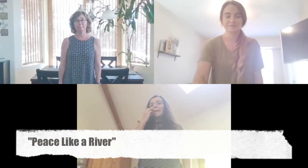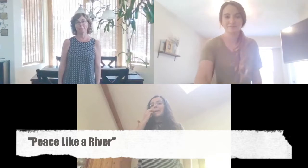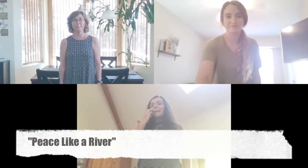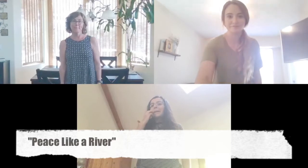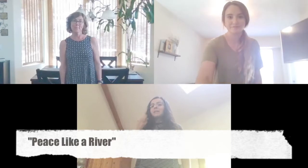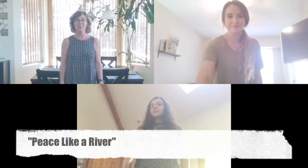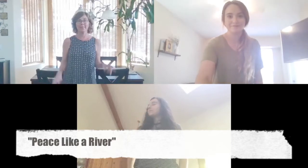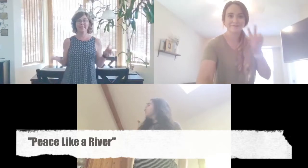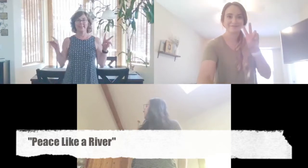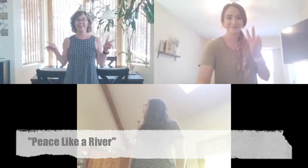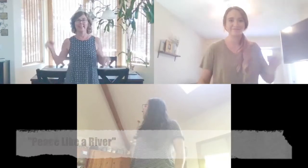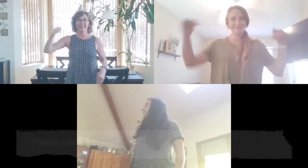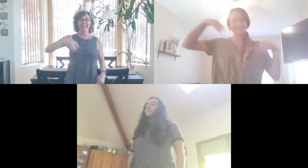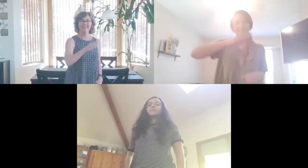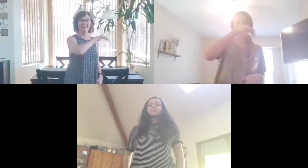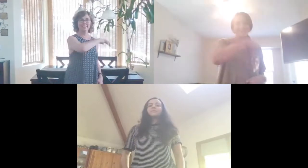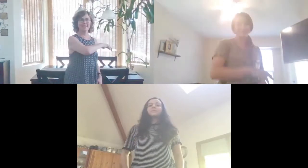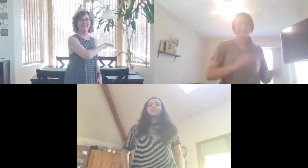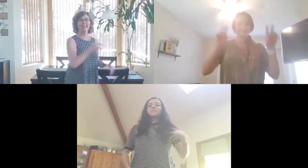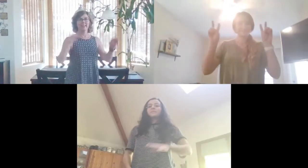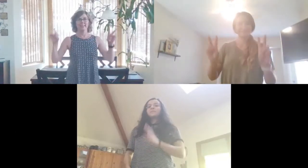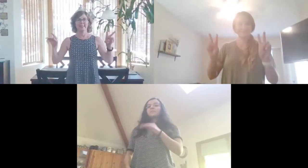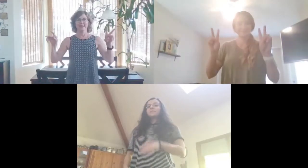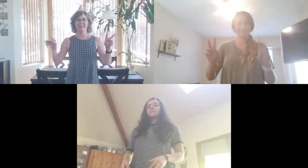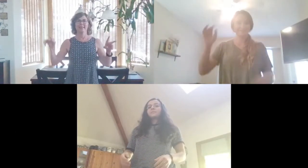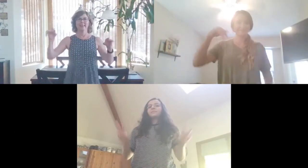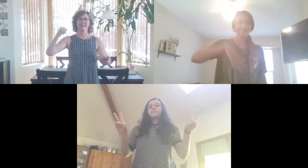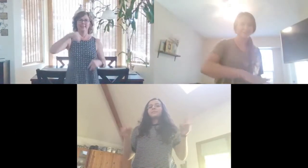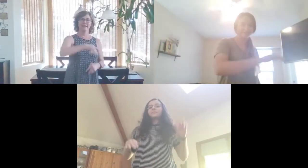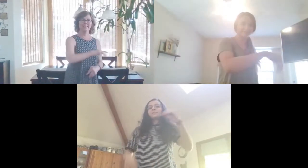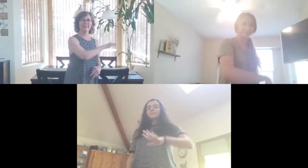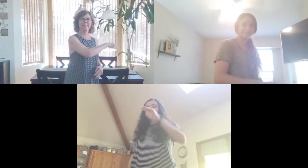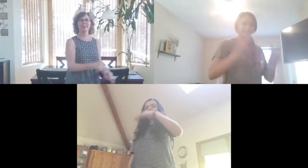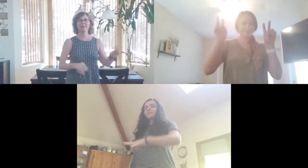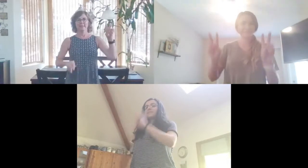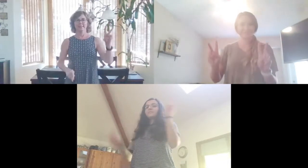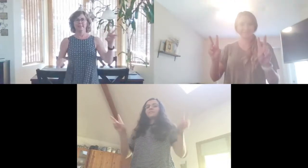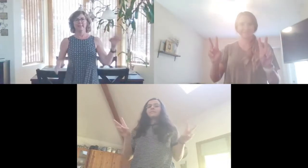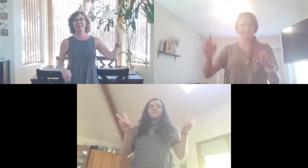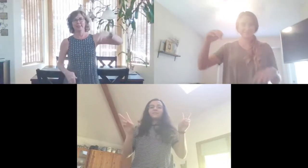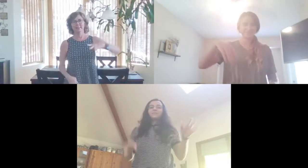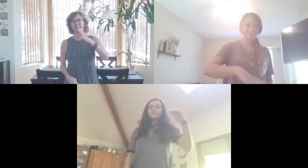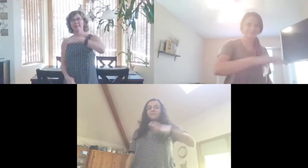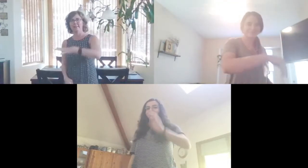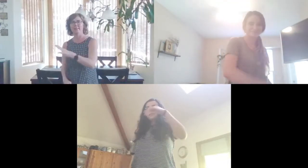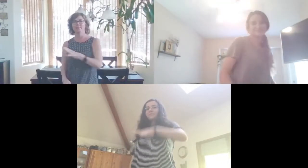got peace like a river. I've got peace like a river. I've got peace like a river in my